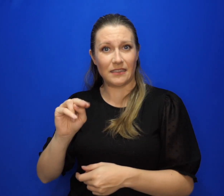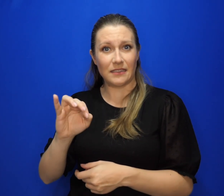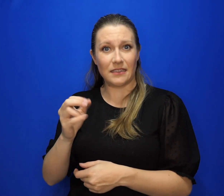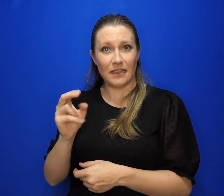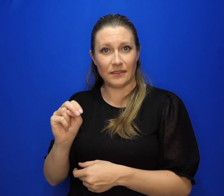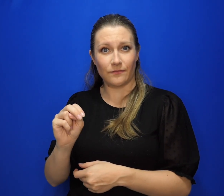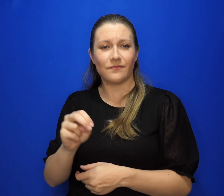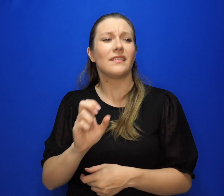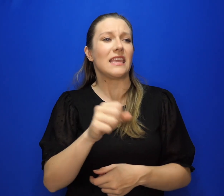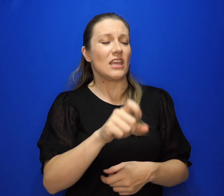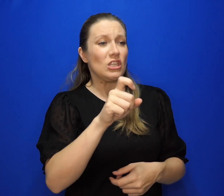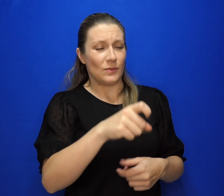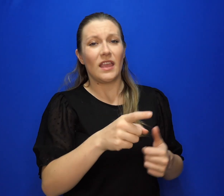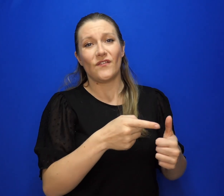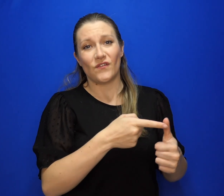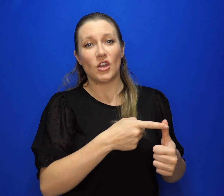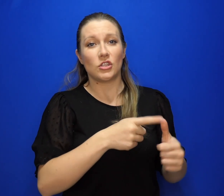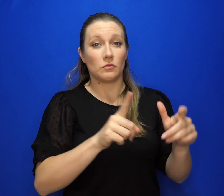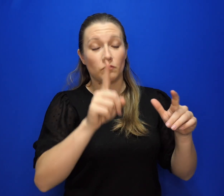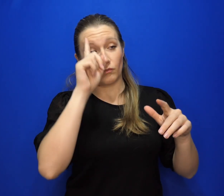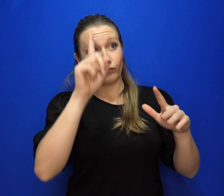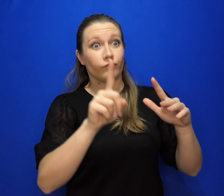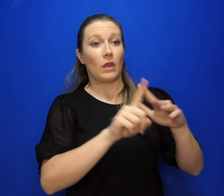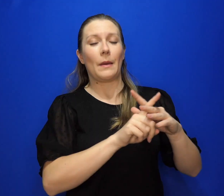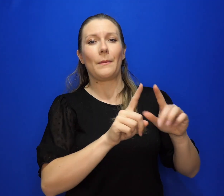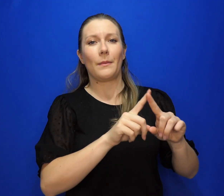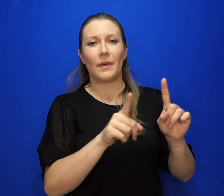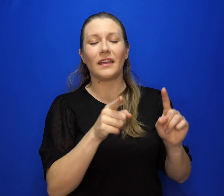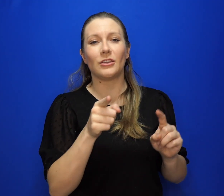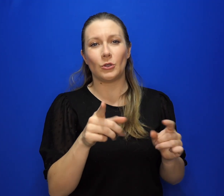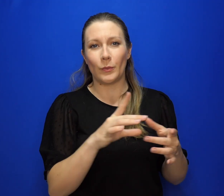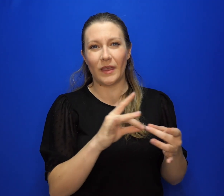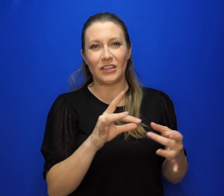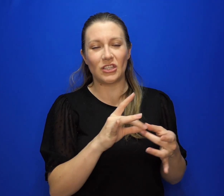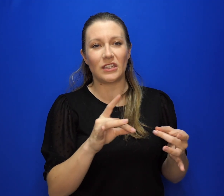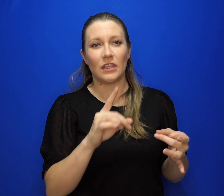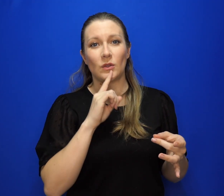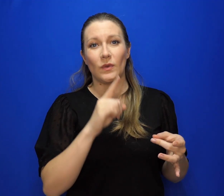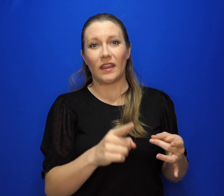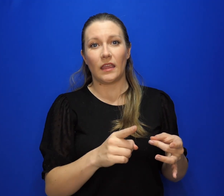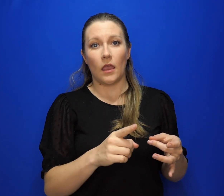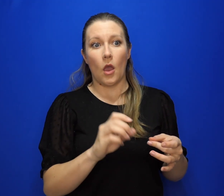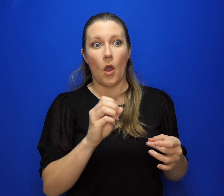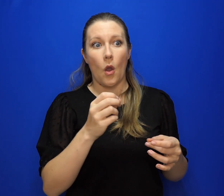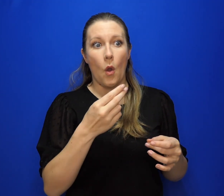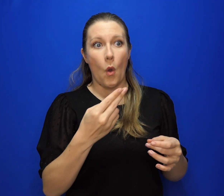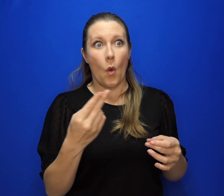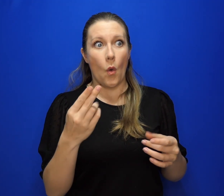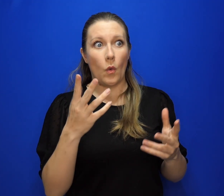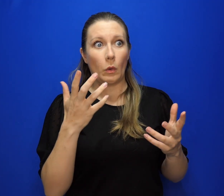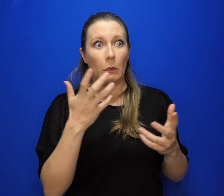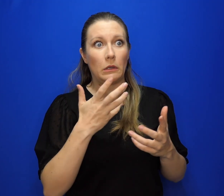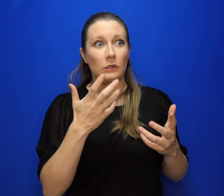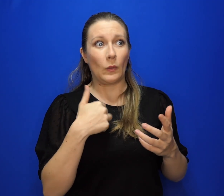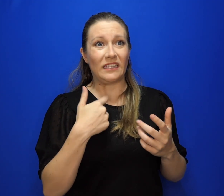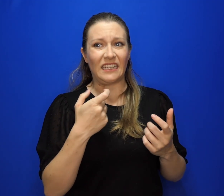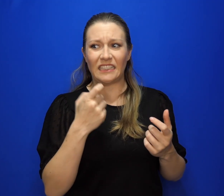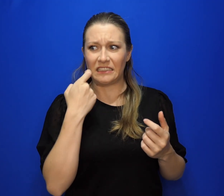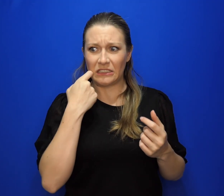first thought. But I also think, as you said, it's oh my goodness, what did I just do? And panic